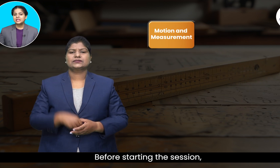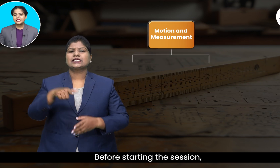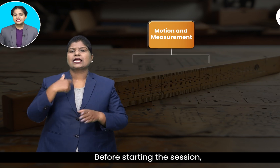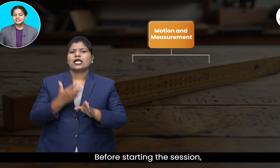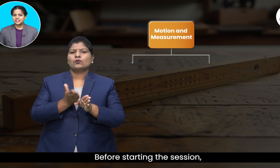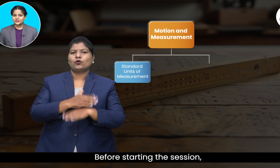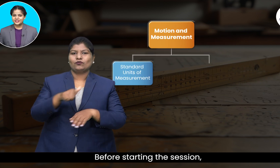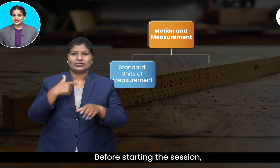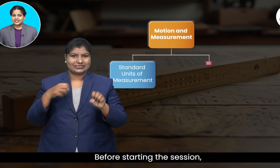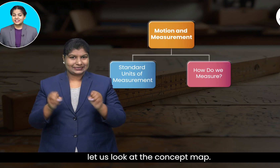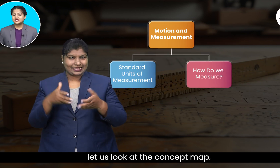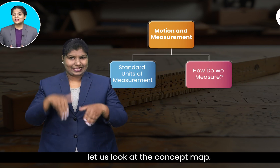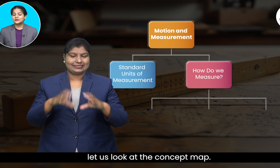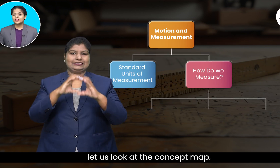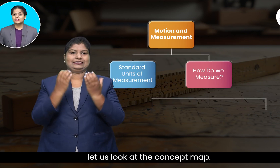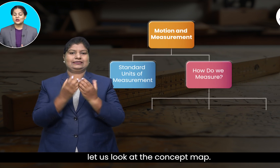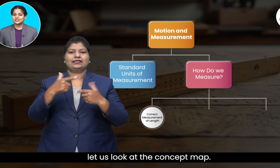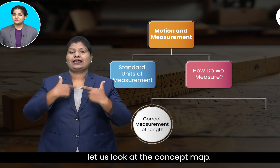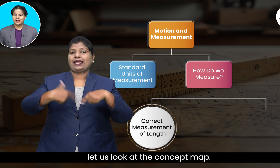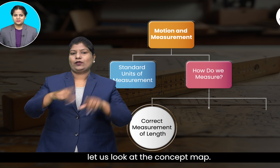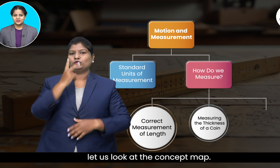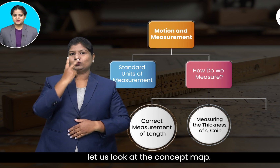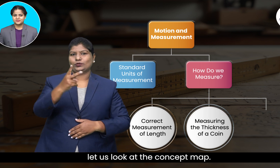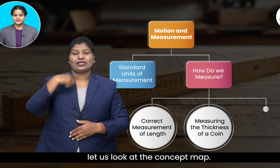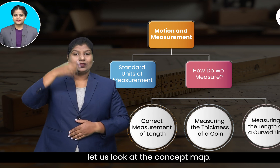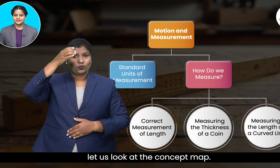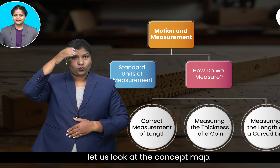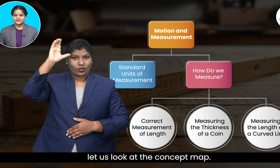Before starting this session, let us look at the concept map.